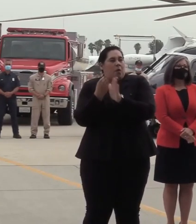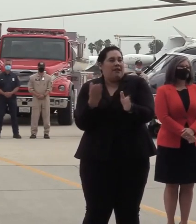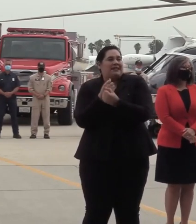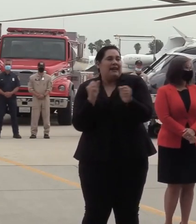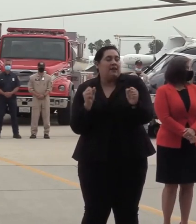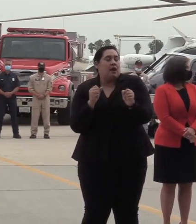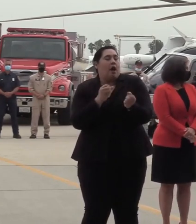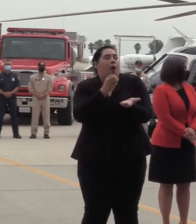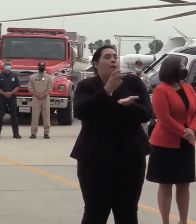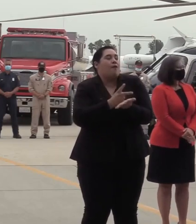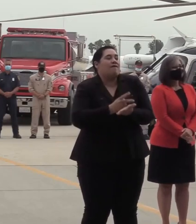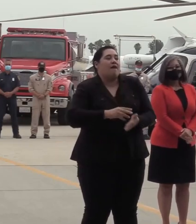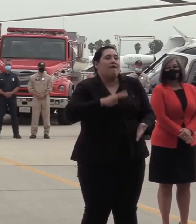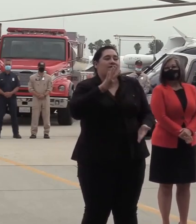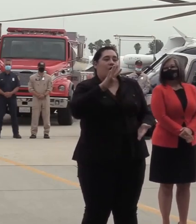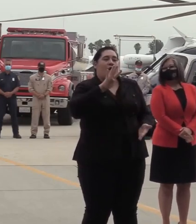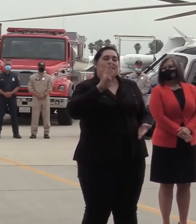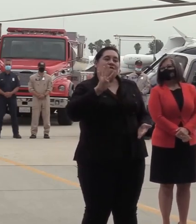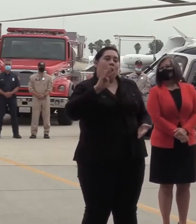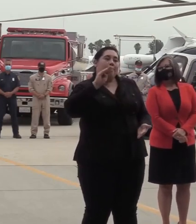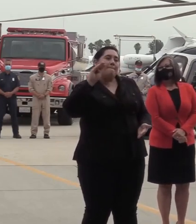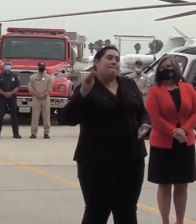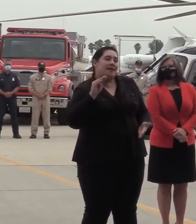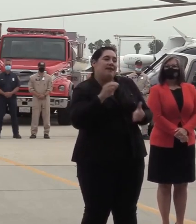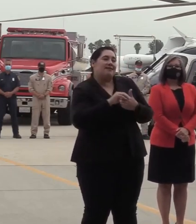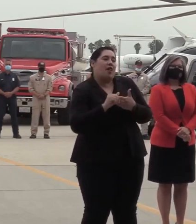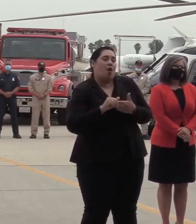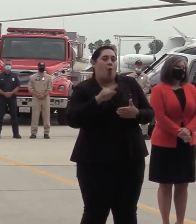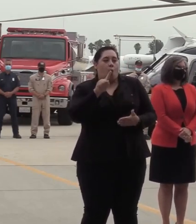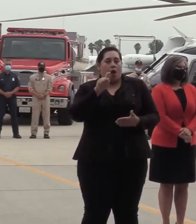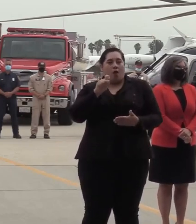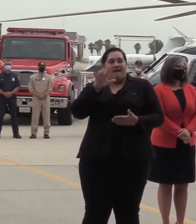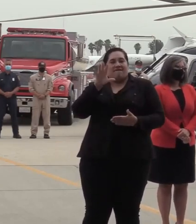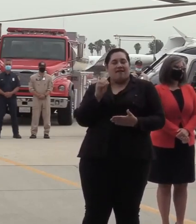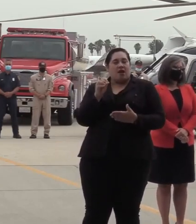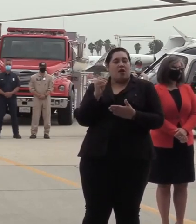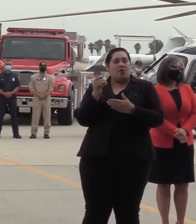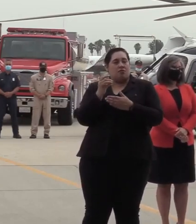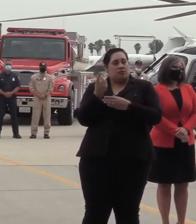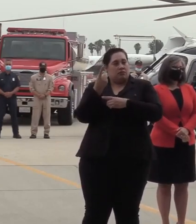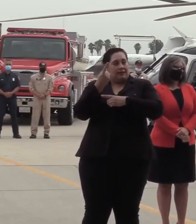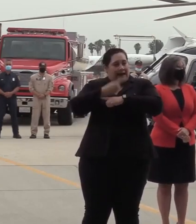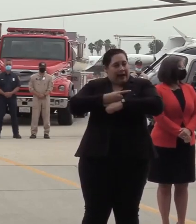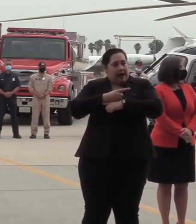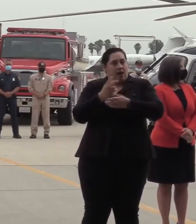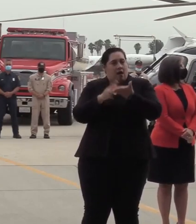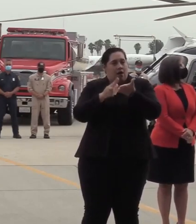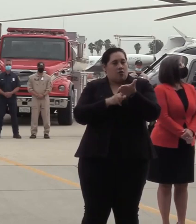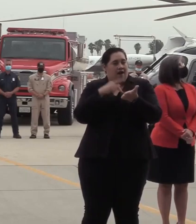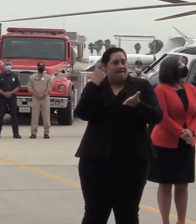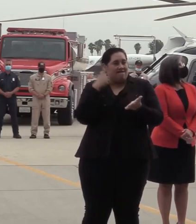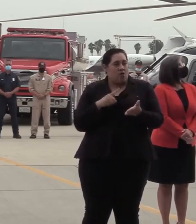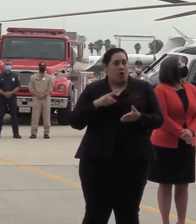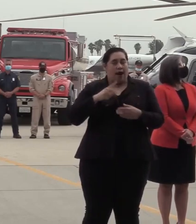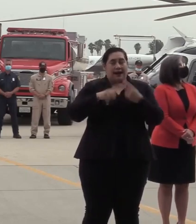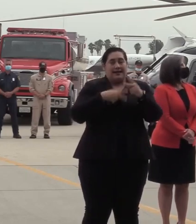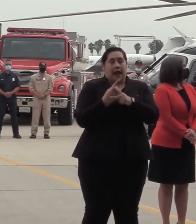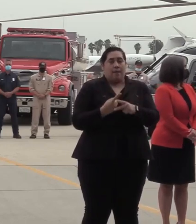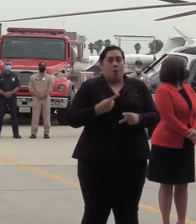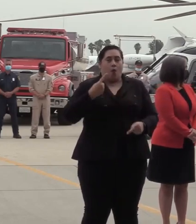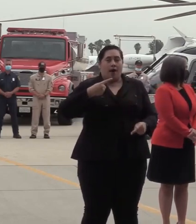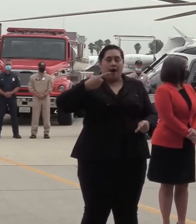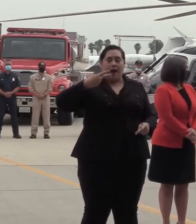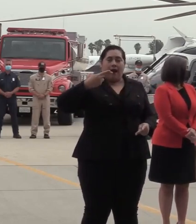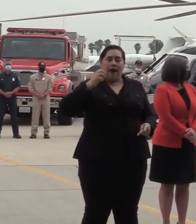million, 150-day contract with Erickson for a Type 1 helitanker during the most critical part of the year-round